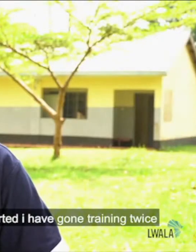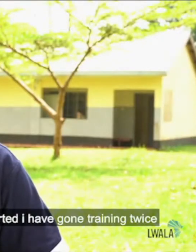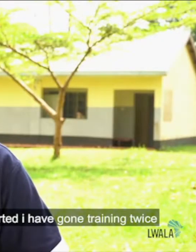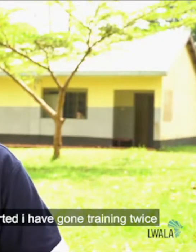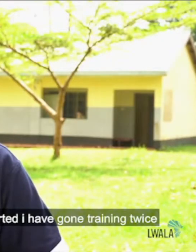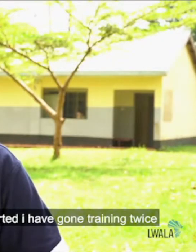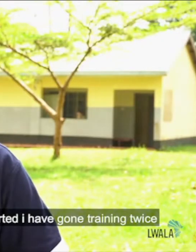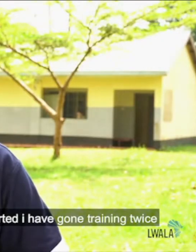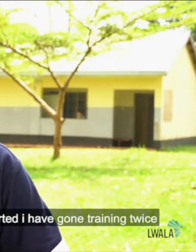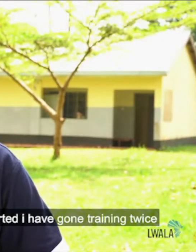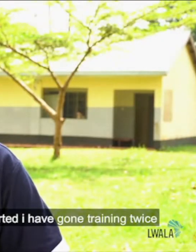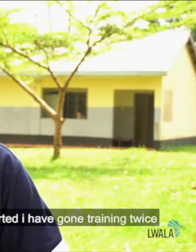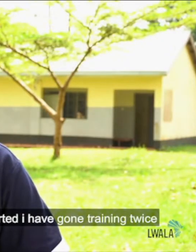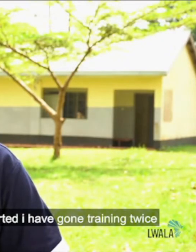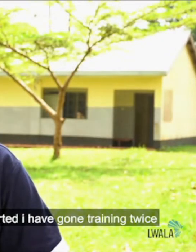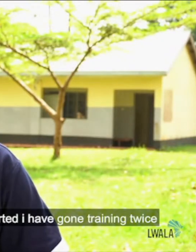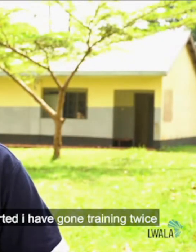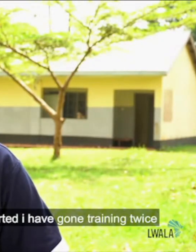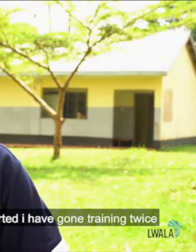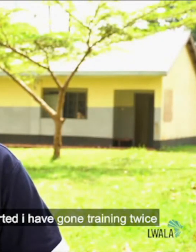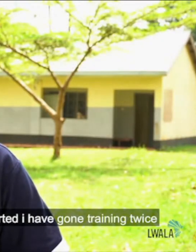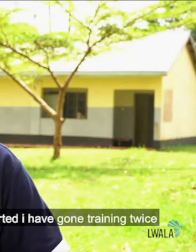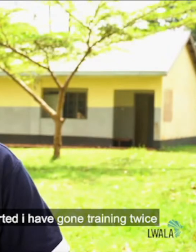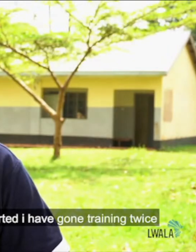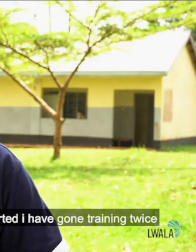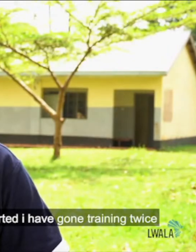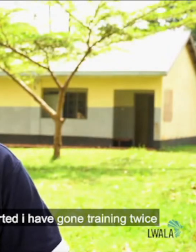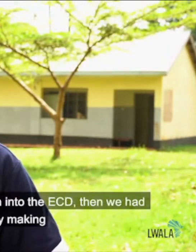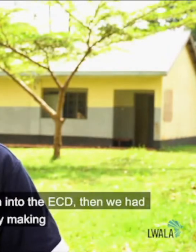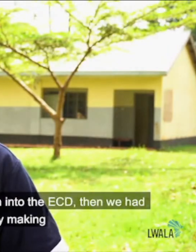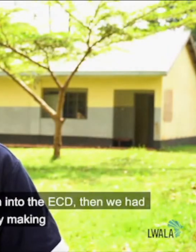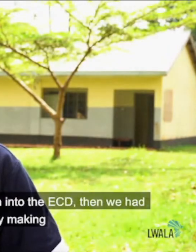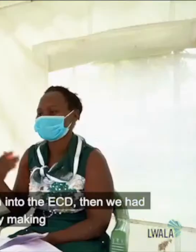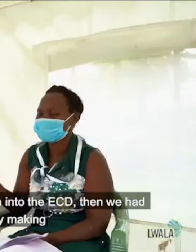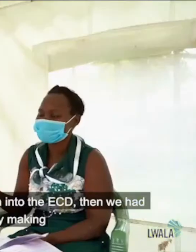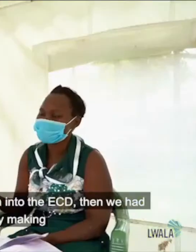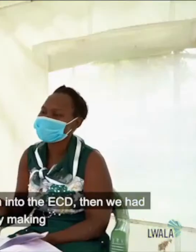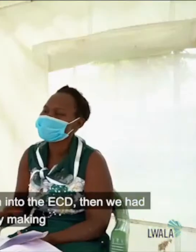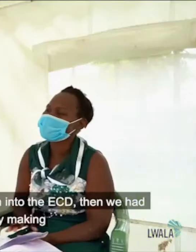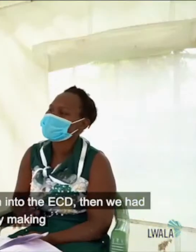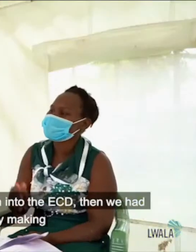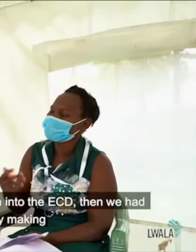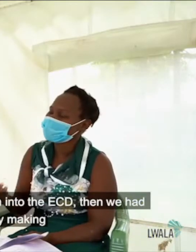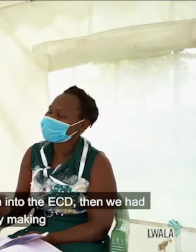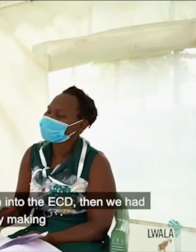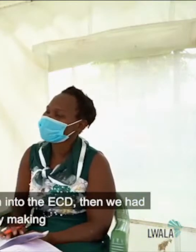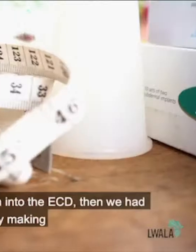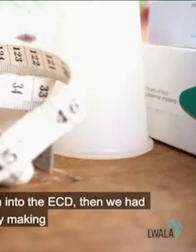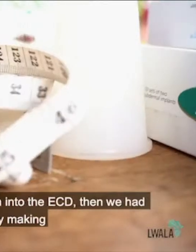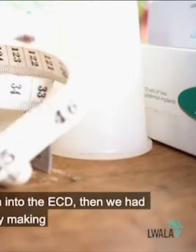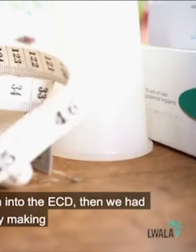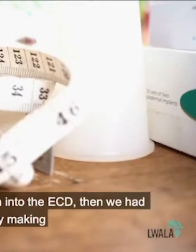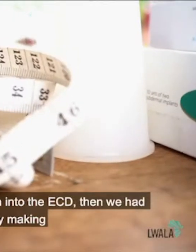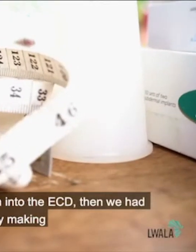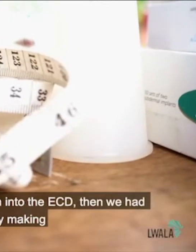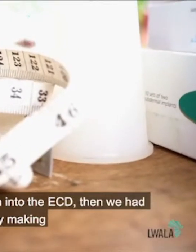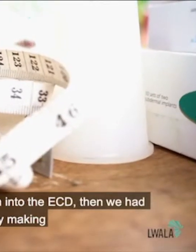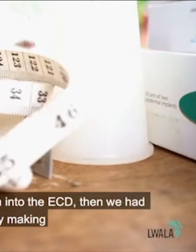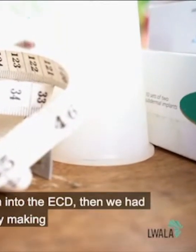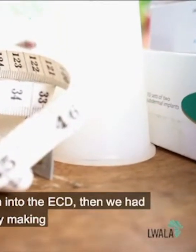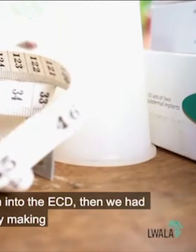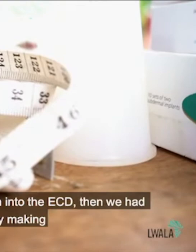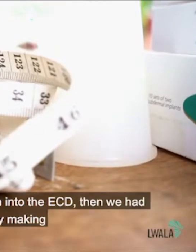it started, I've gone training twice. We have the first one was the introduction into the